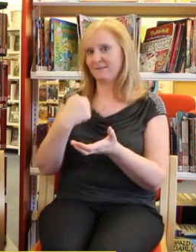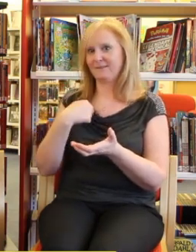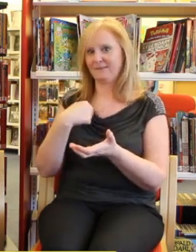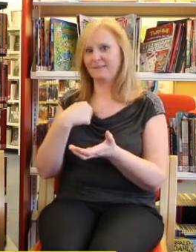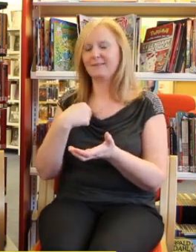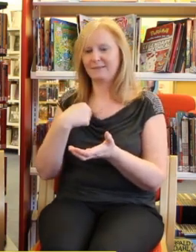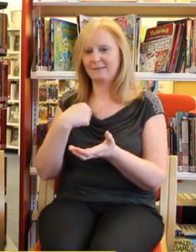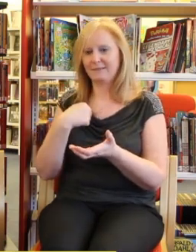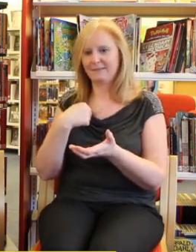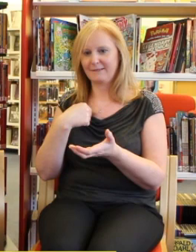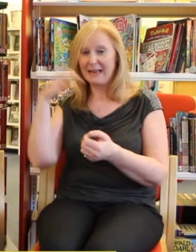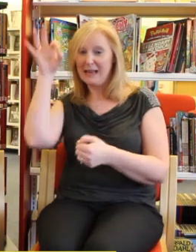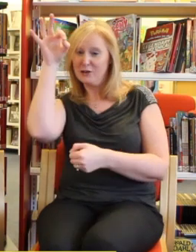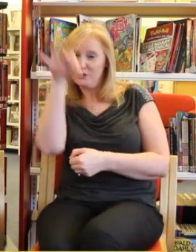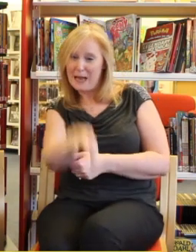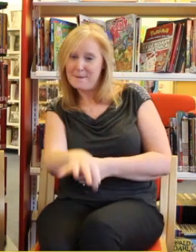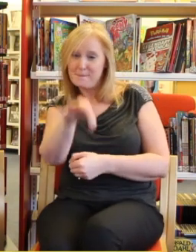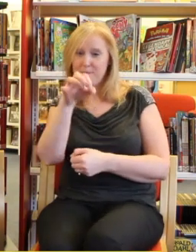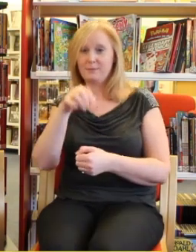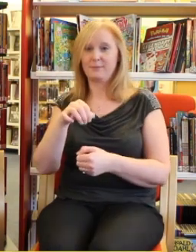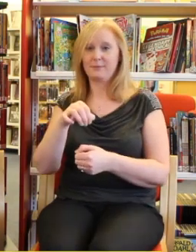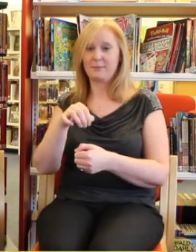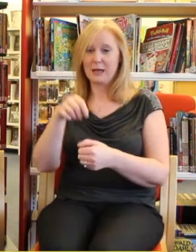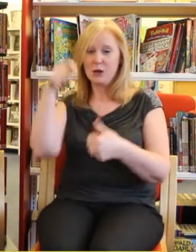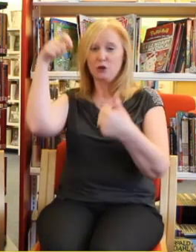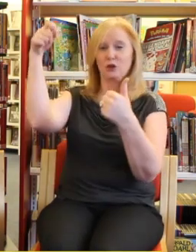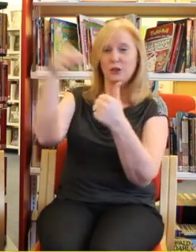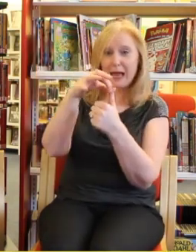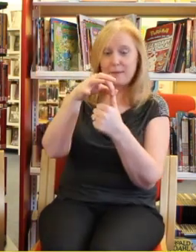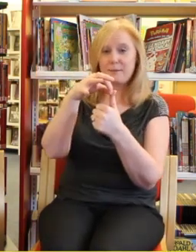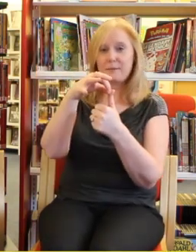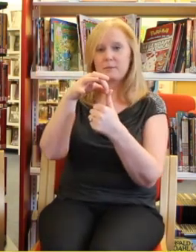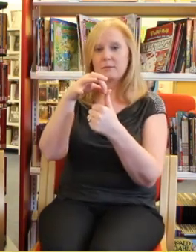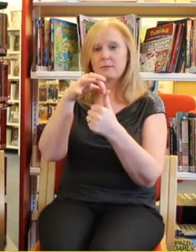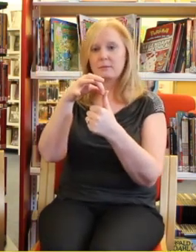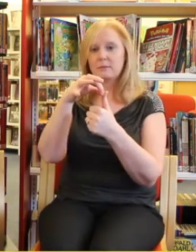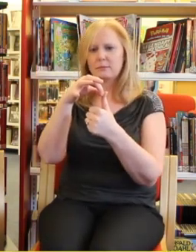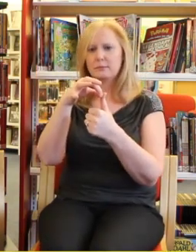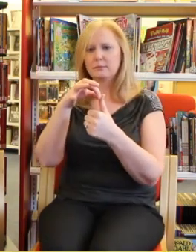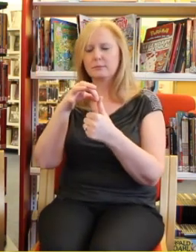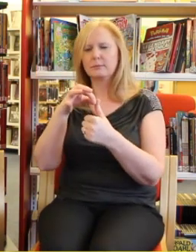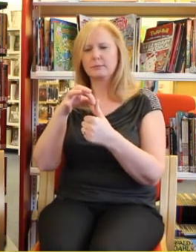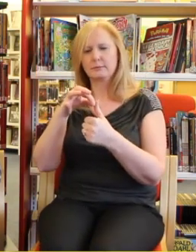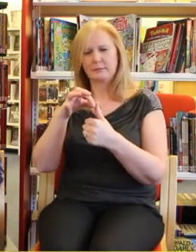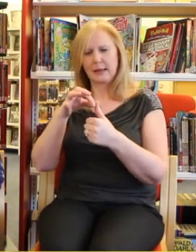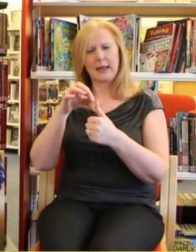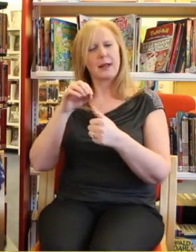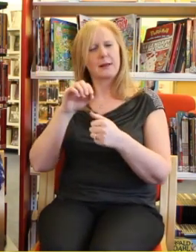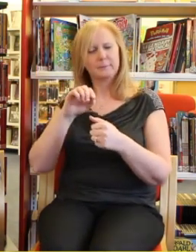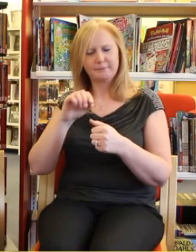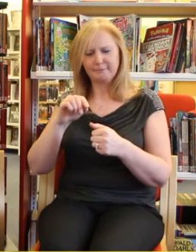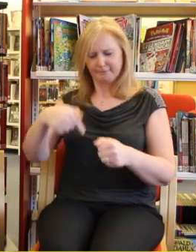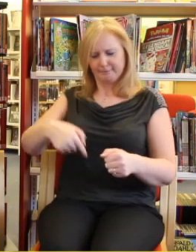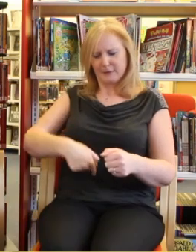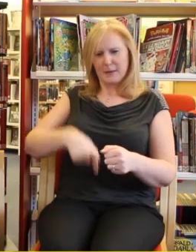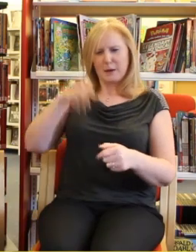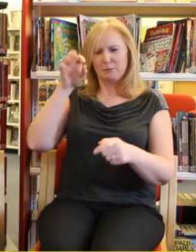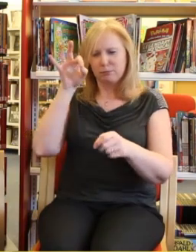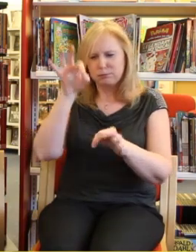A jab on the knee and one on the thumb. Then the tailor tried pricking the poor giant's tum.